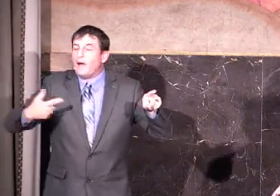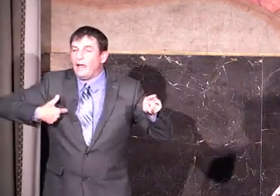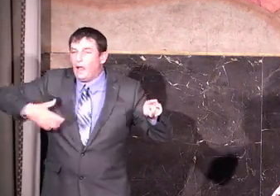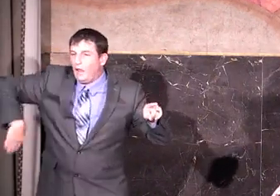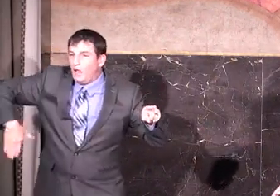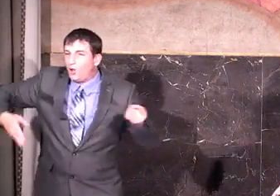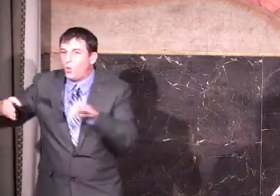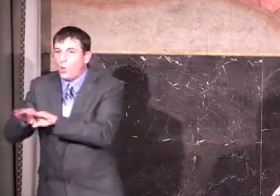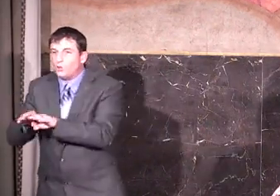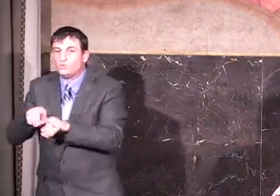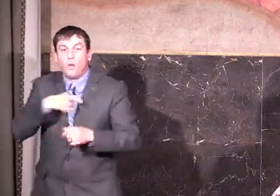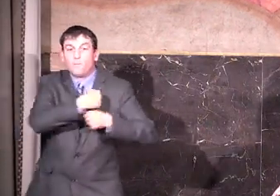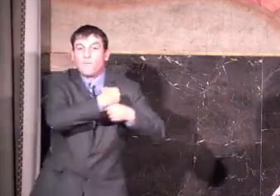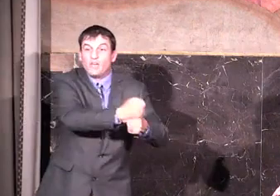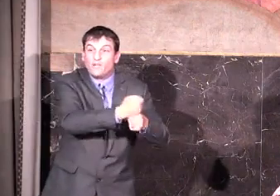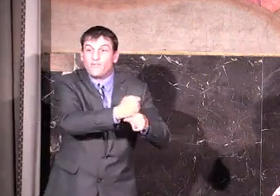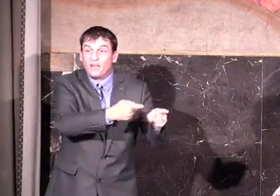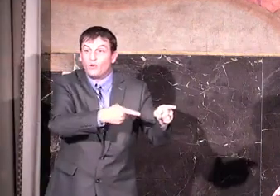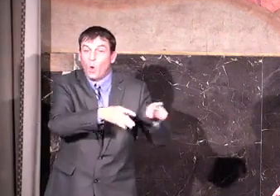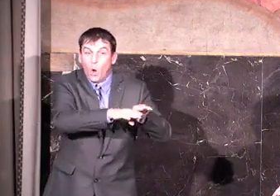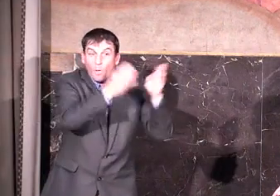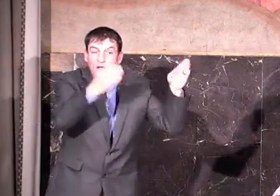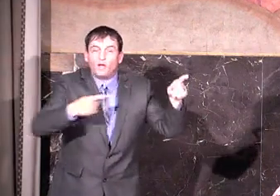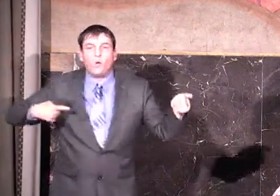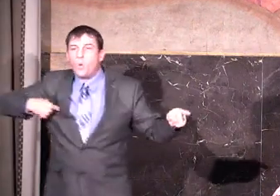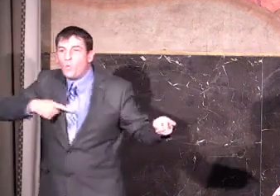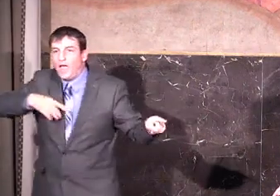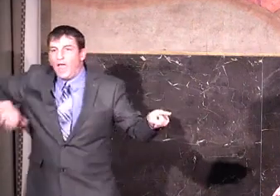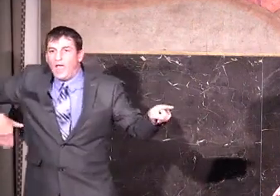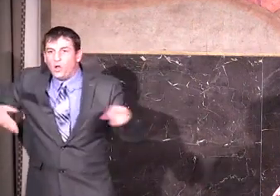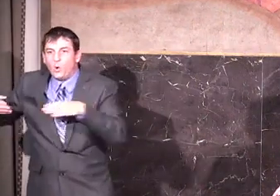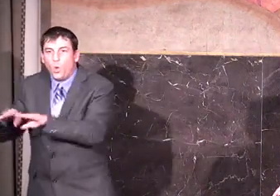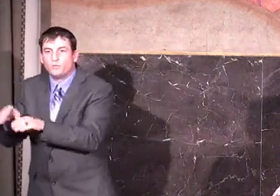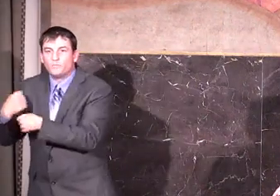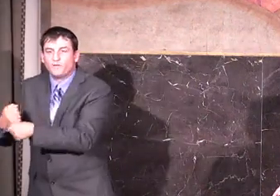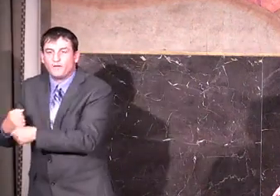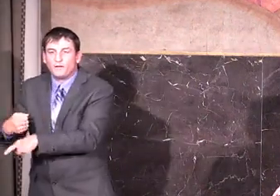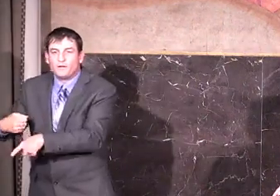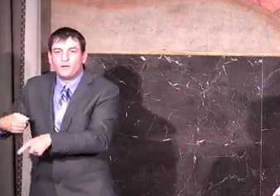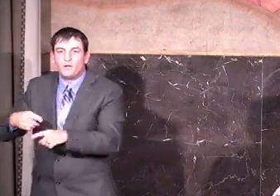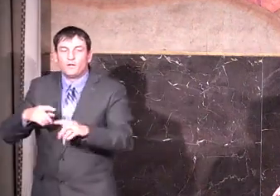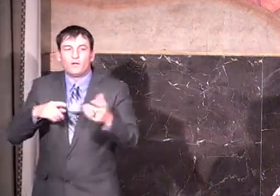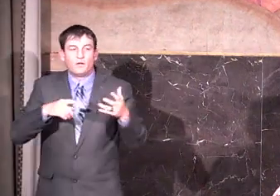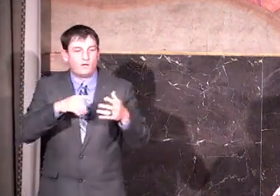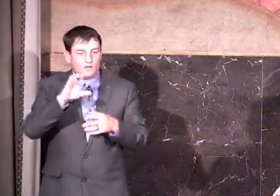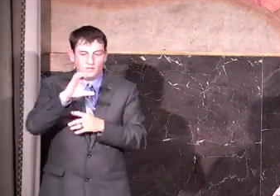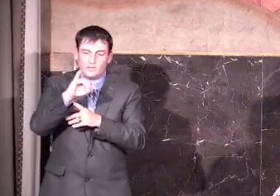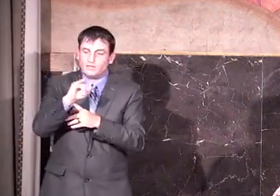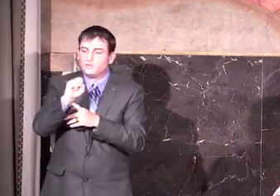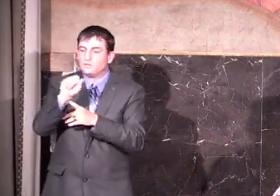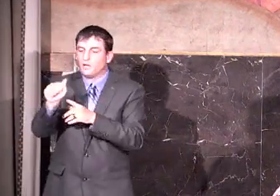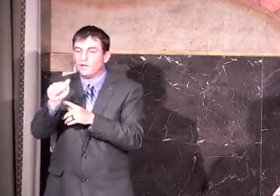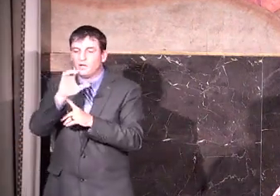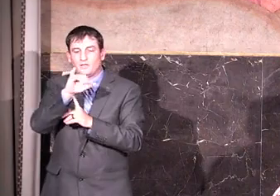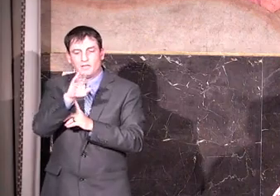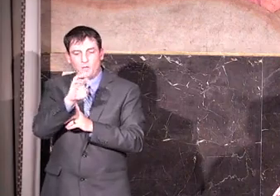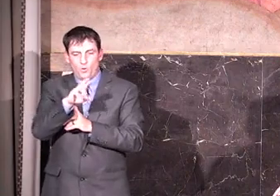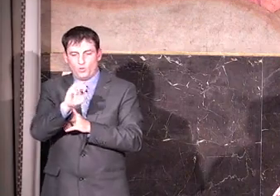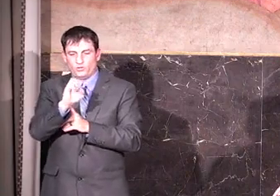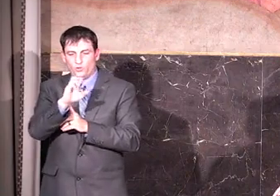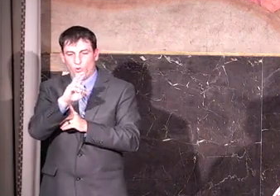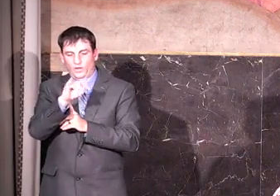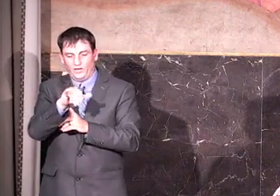up manufacturing. We never closed manufacturing. Every single time CISA, the Cybersecurity and Infrastructure Security